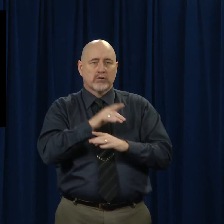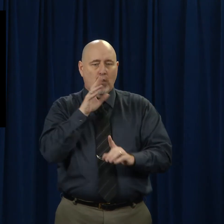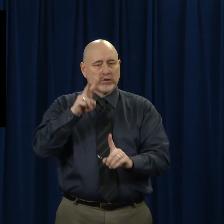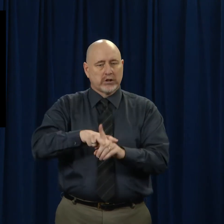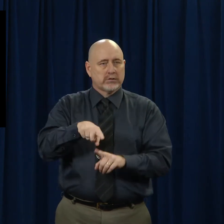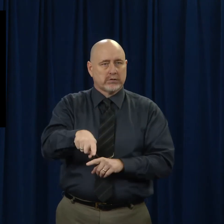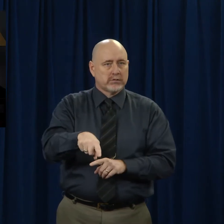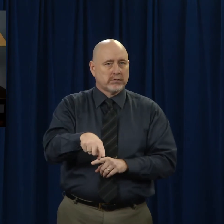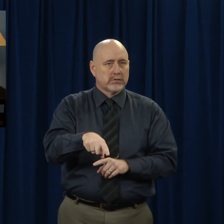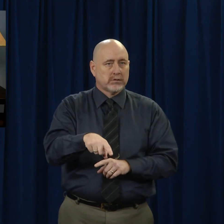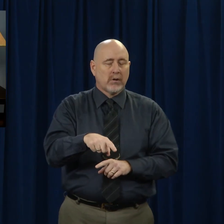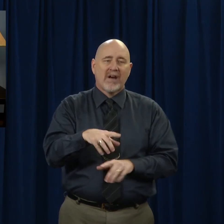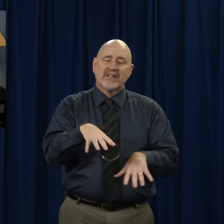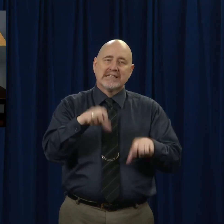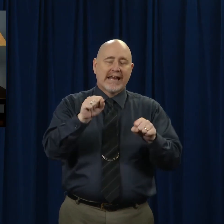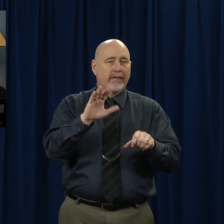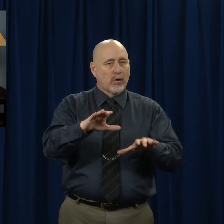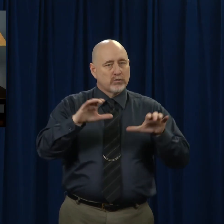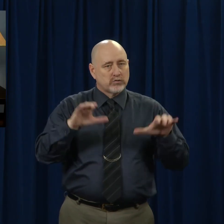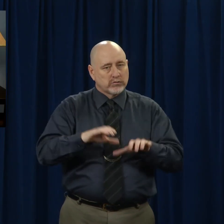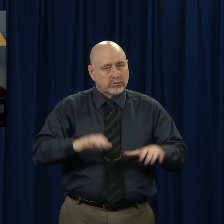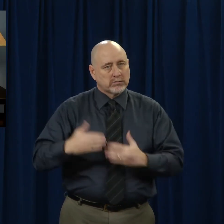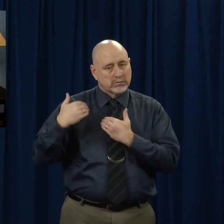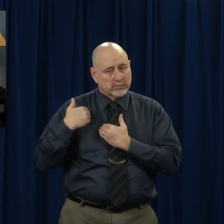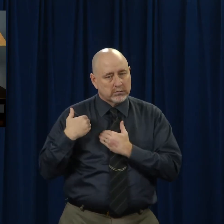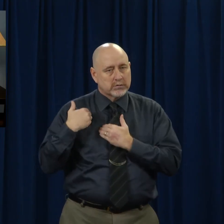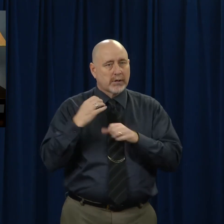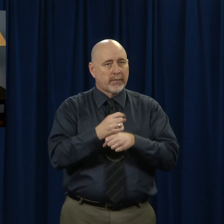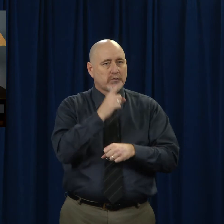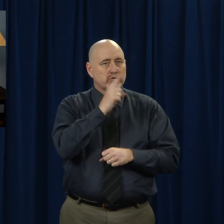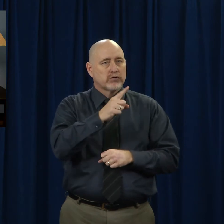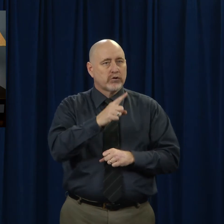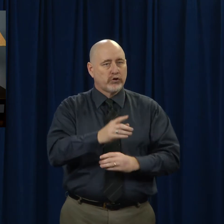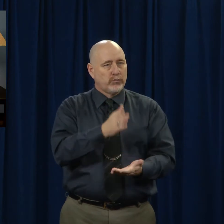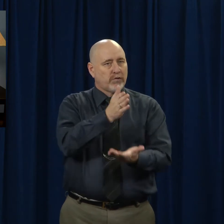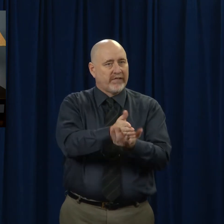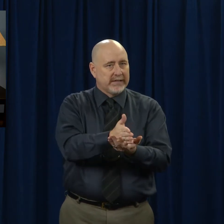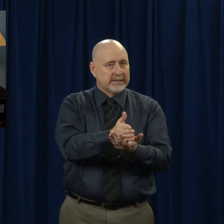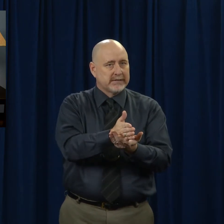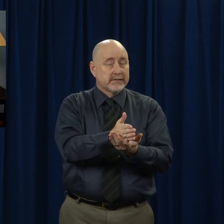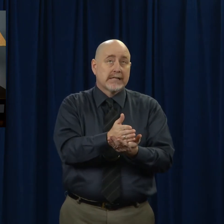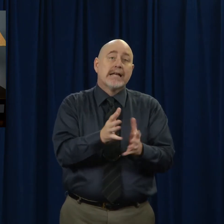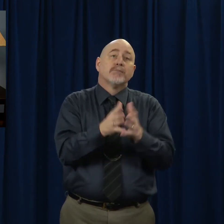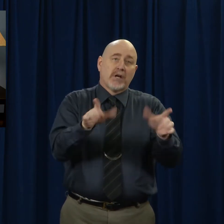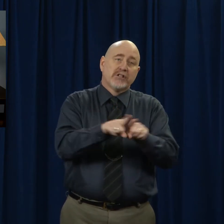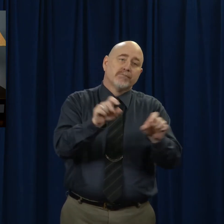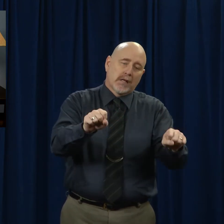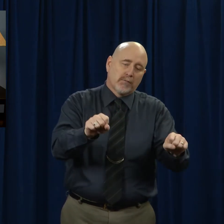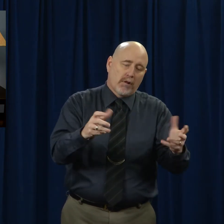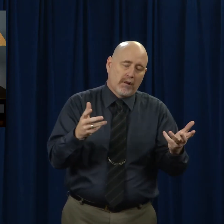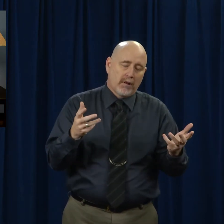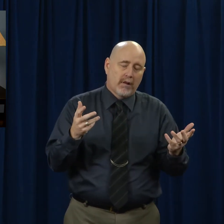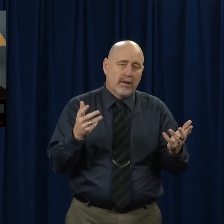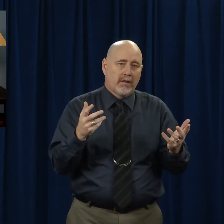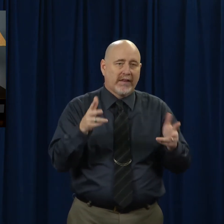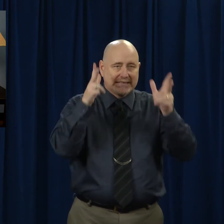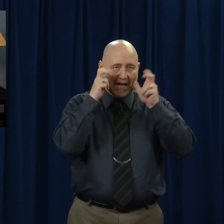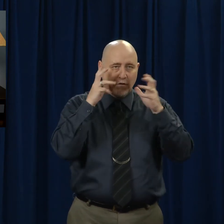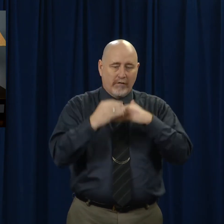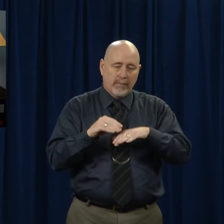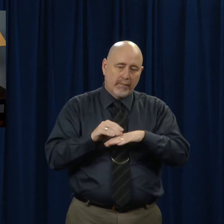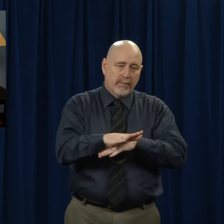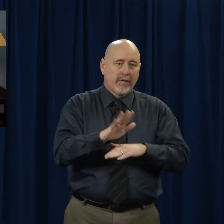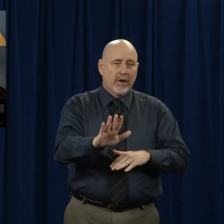those. You've got to take these restraints in order that you can prevent, at least as much as possible, the devil